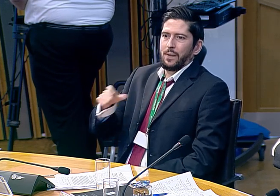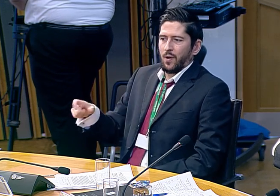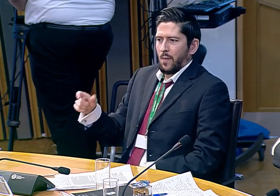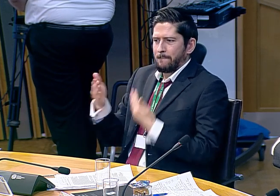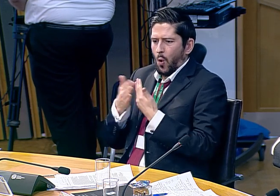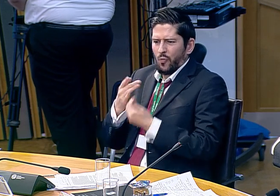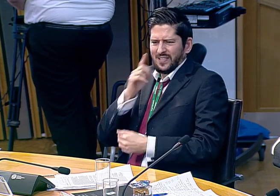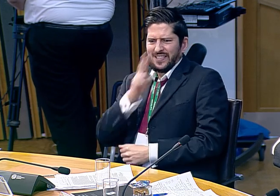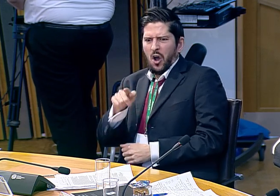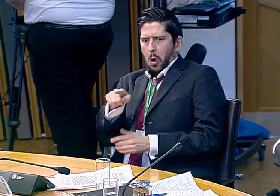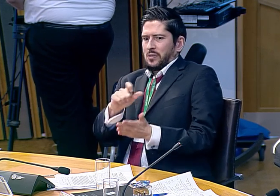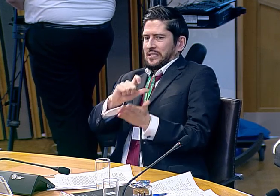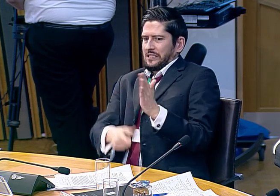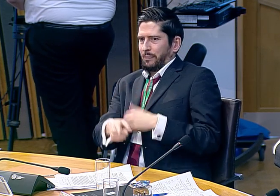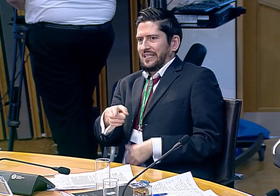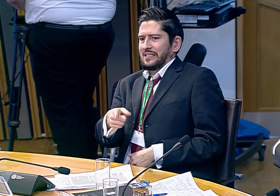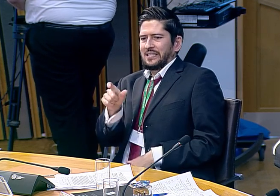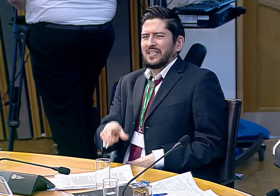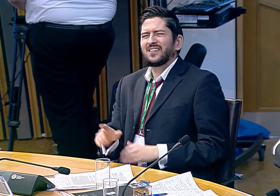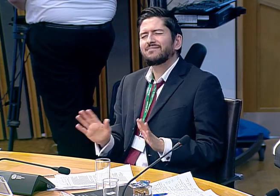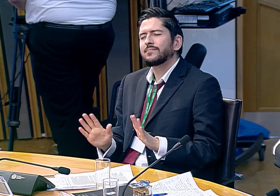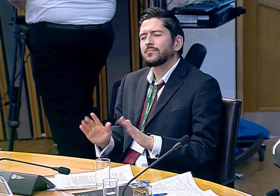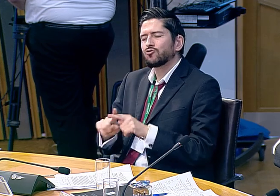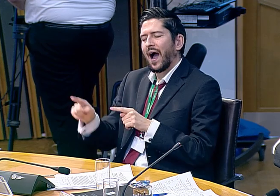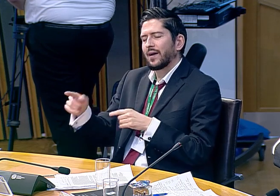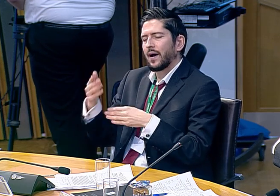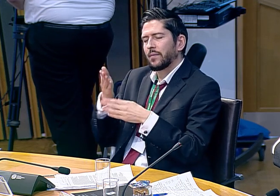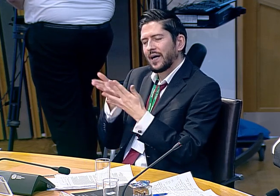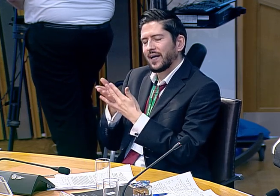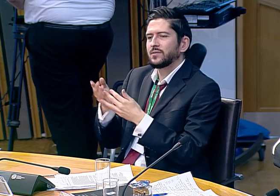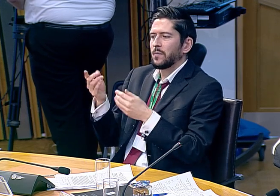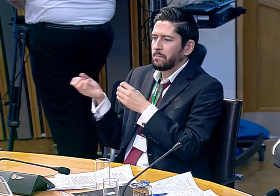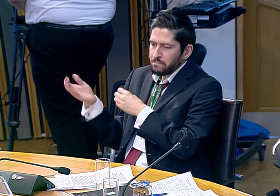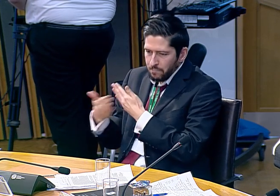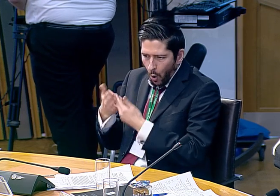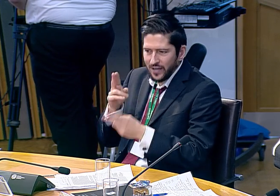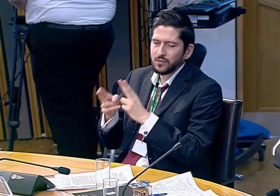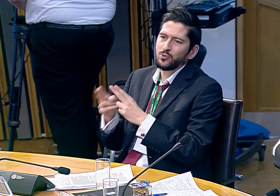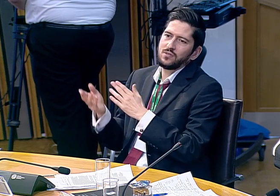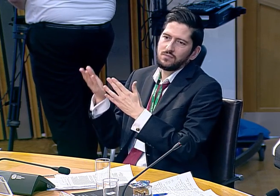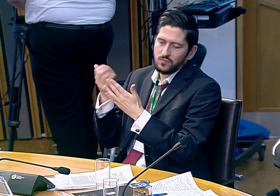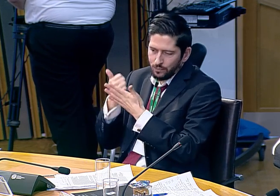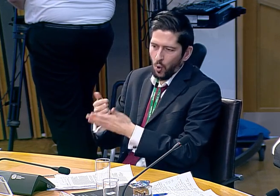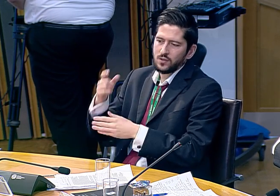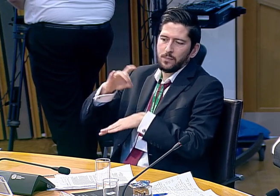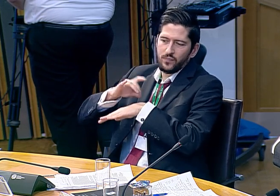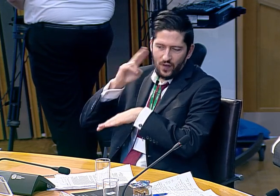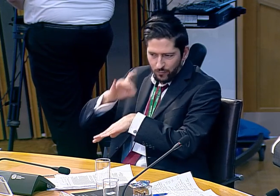access and improve that for deaf people rather than seeing it as purely a disability issue. And providing language